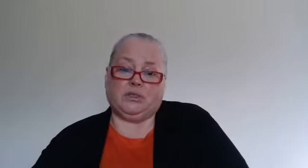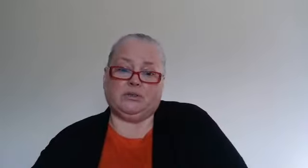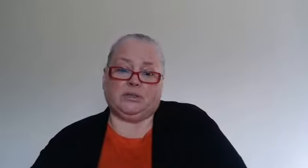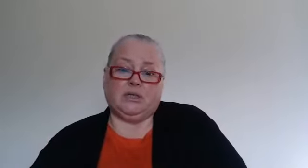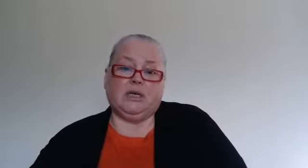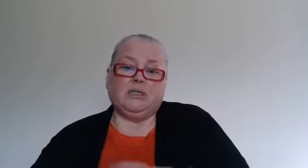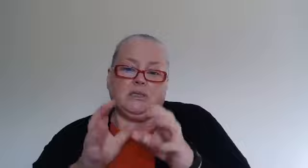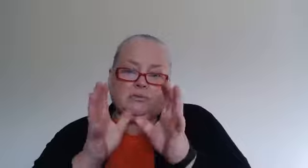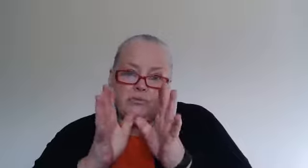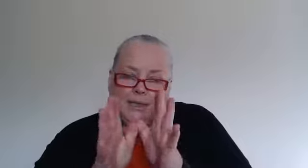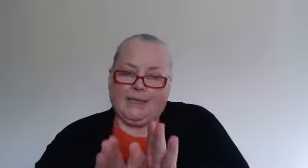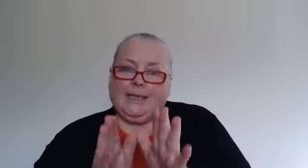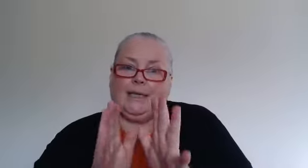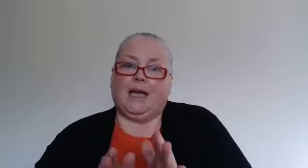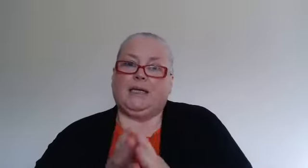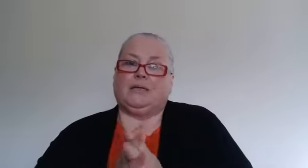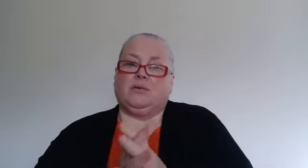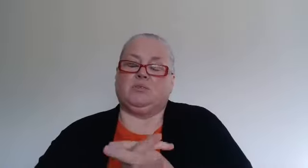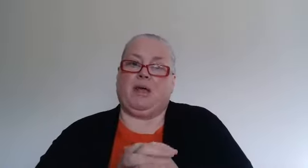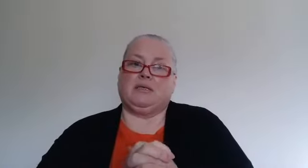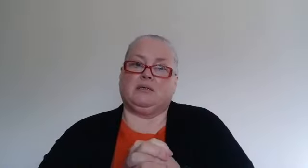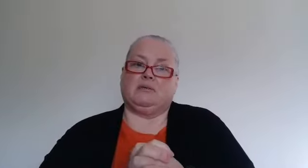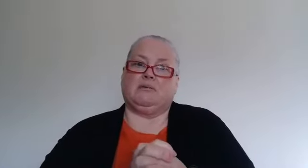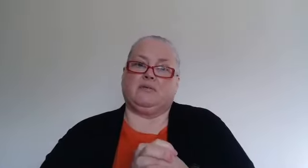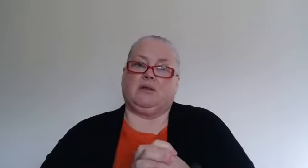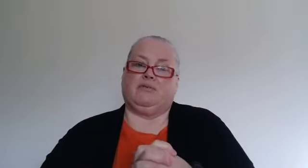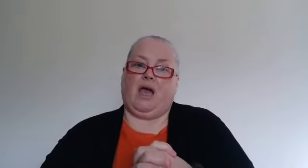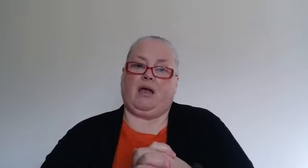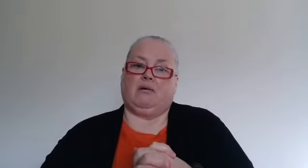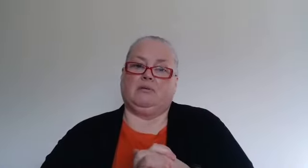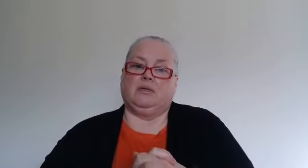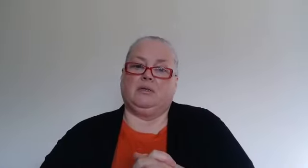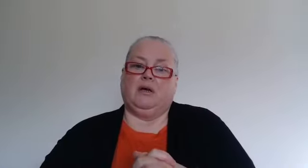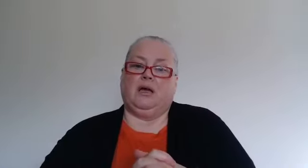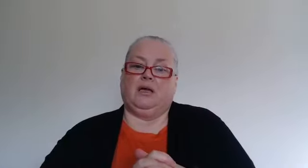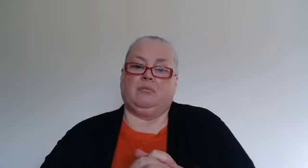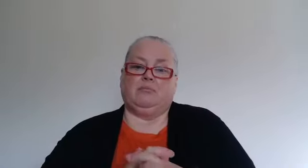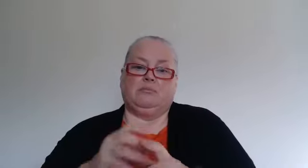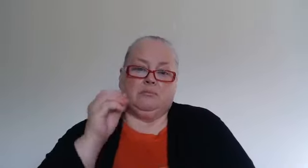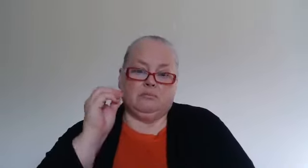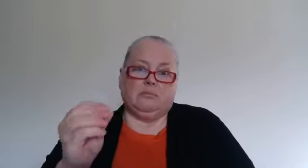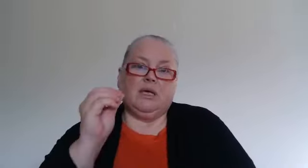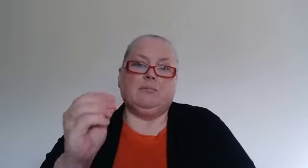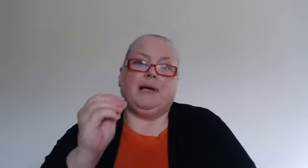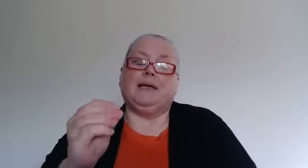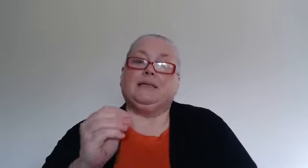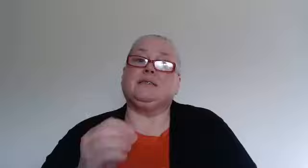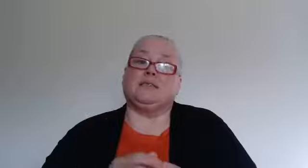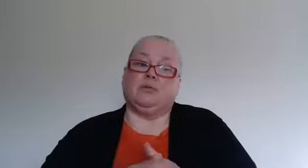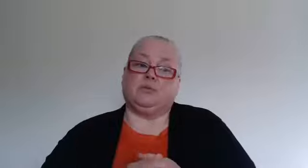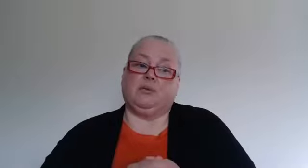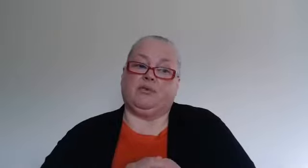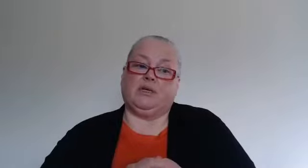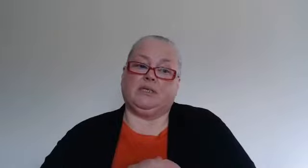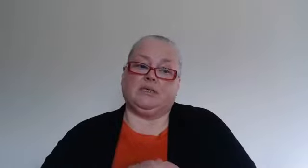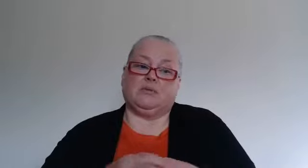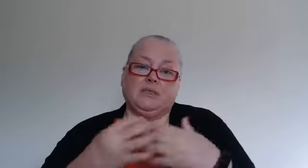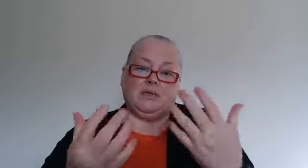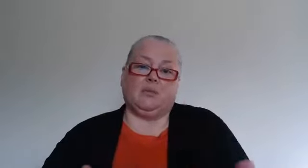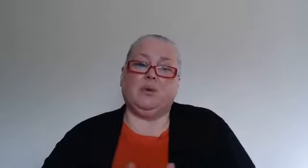children. So really getting those basics of self-care in place is going to be vital. So sleeping when the